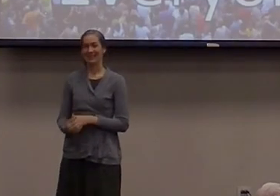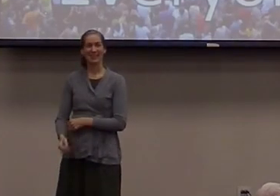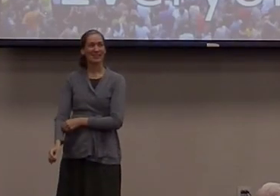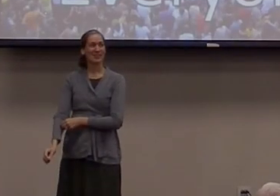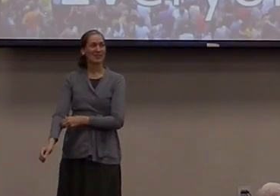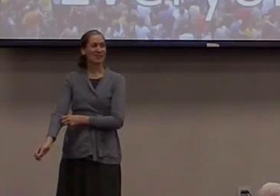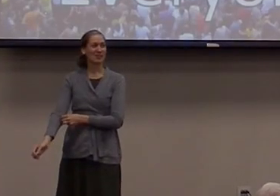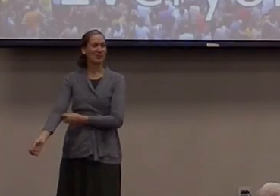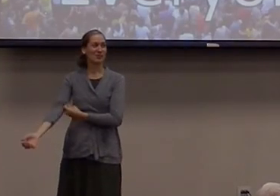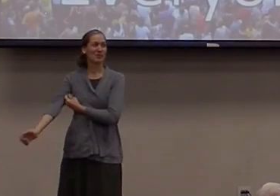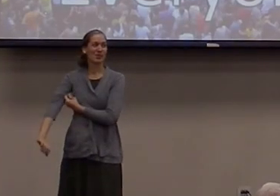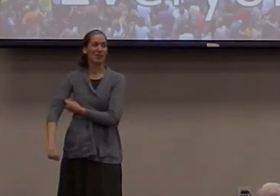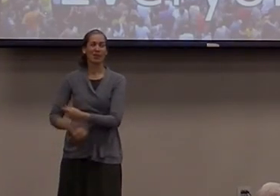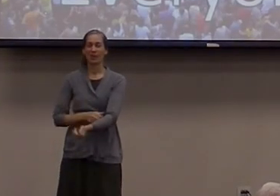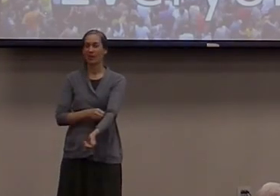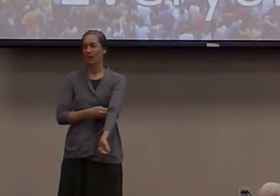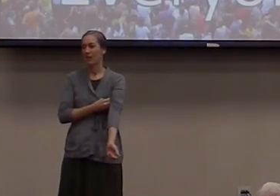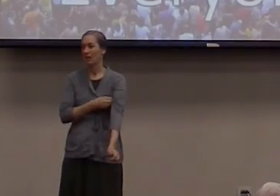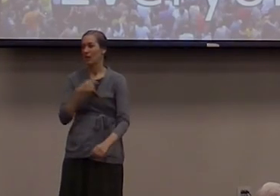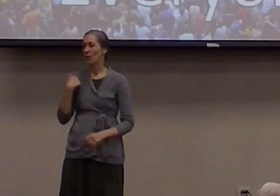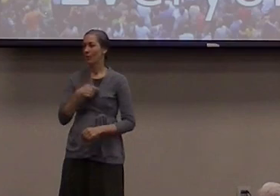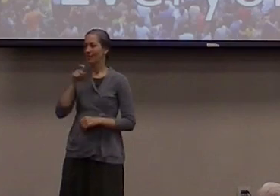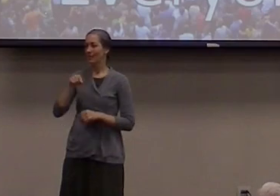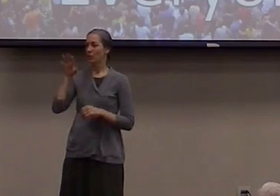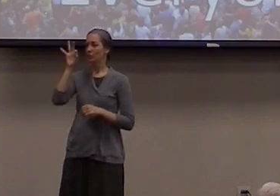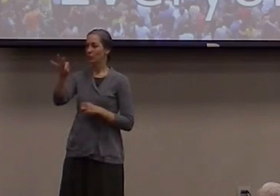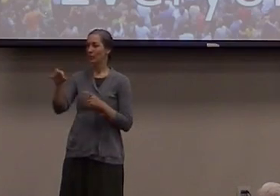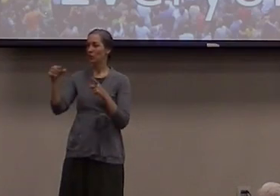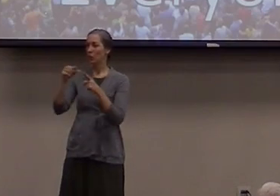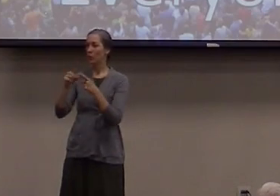We need to preach the Word to everyone.